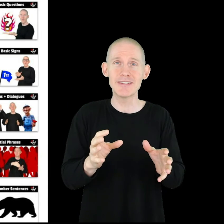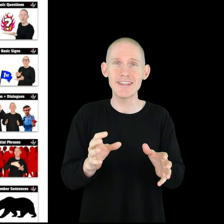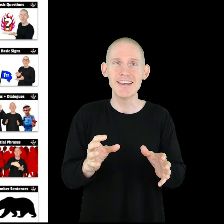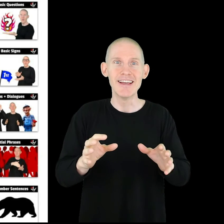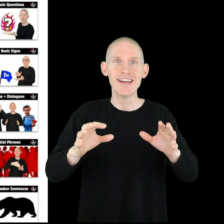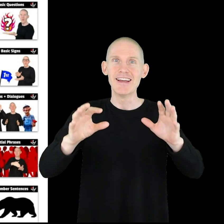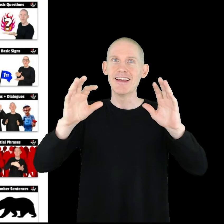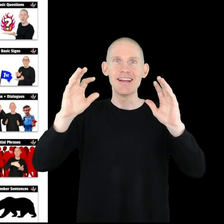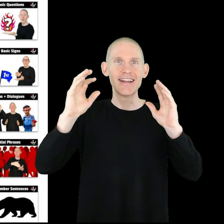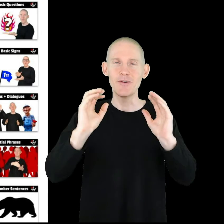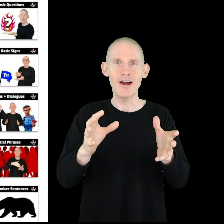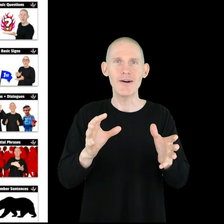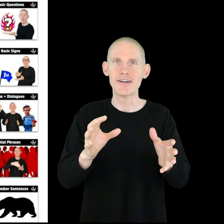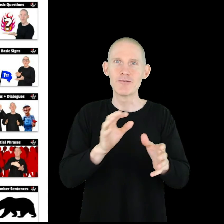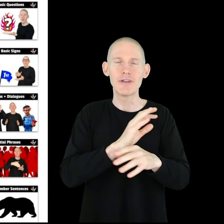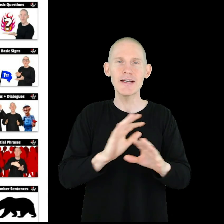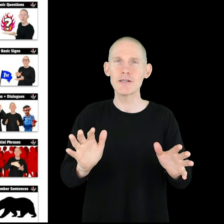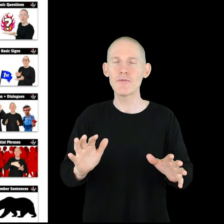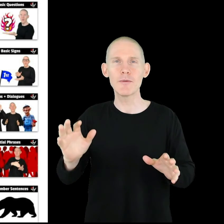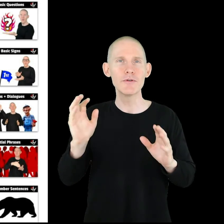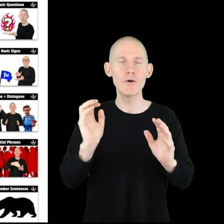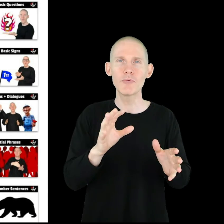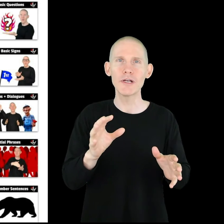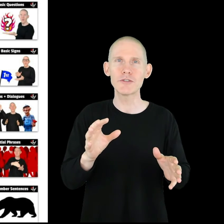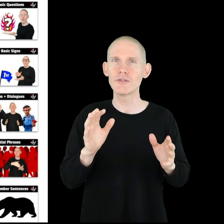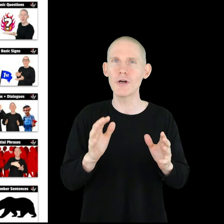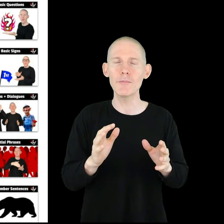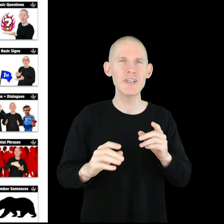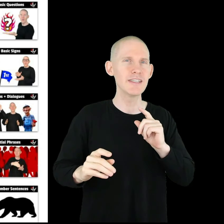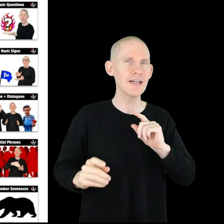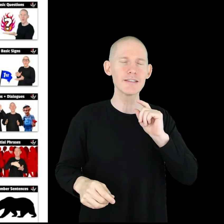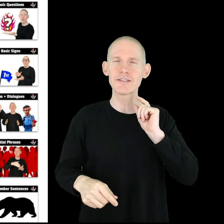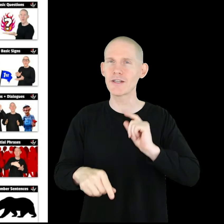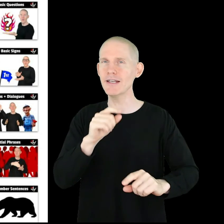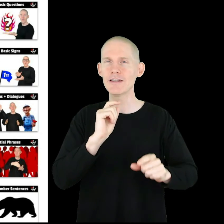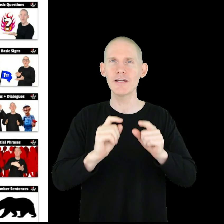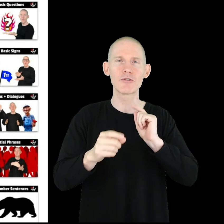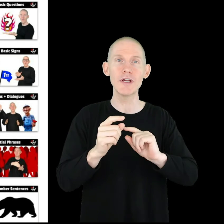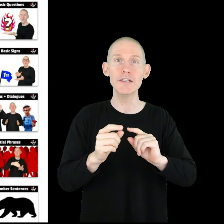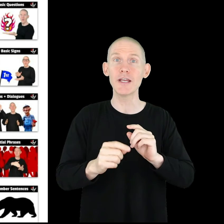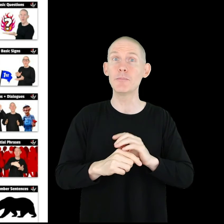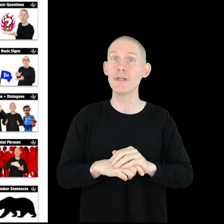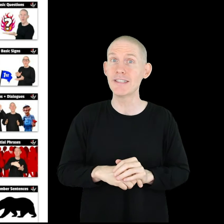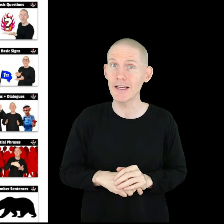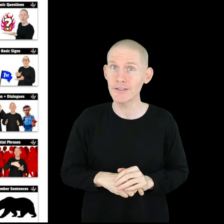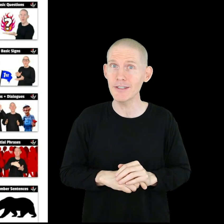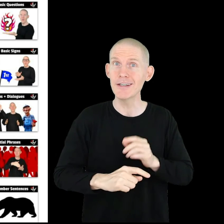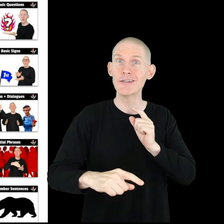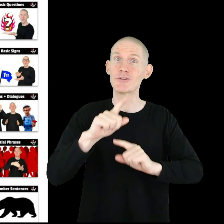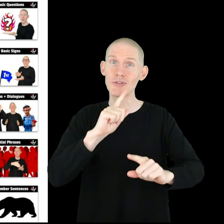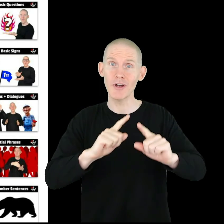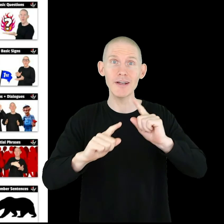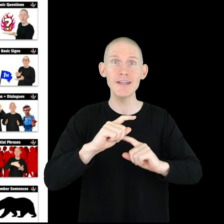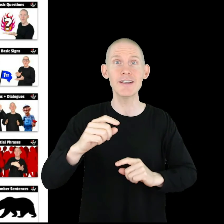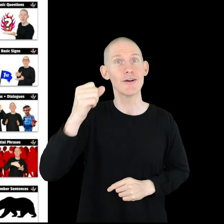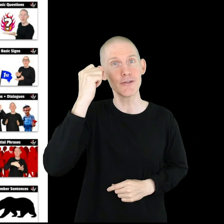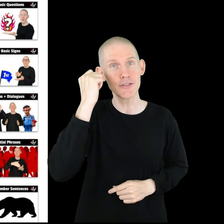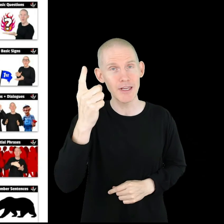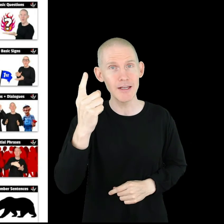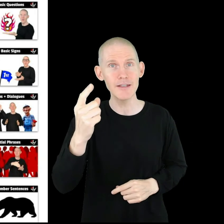busy. Wow, relaxed environment, no pressure, jump in, get signing like crazy and be tested, signing and understanding,